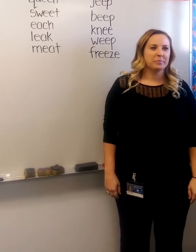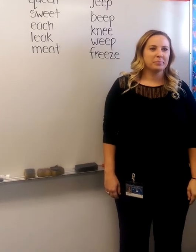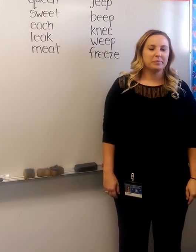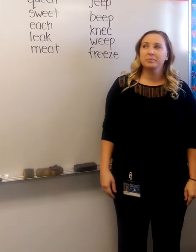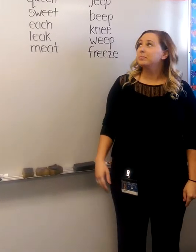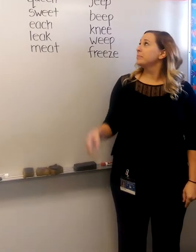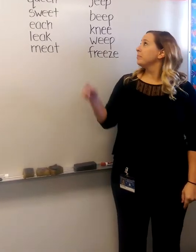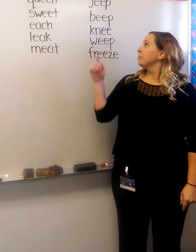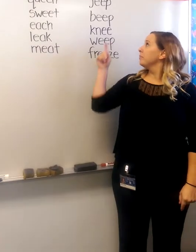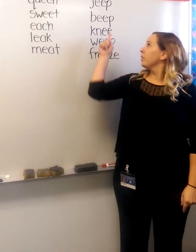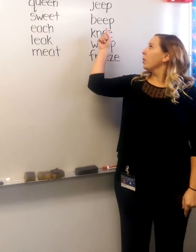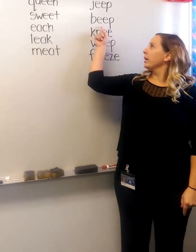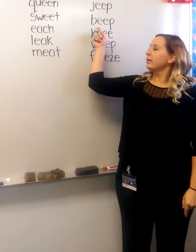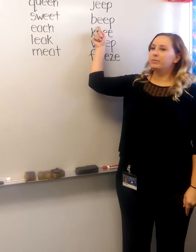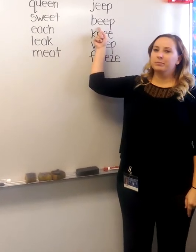Beep.